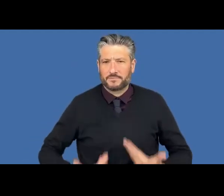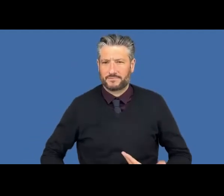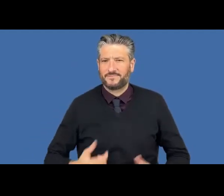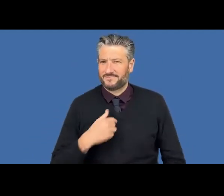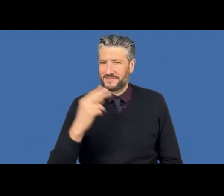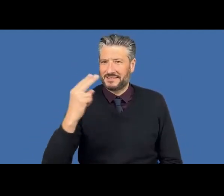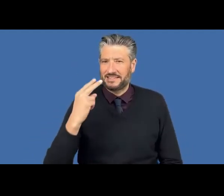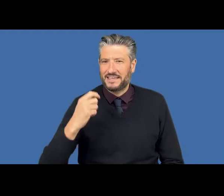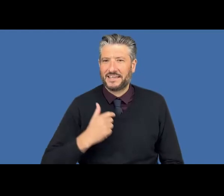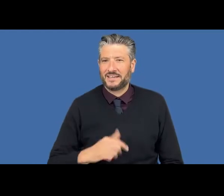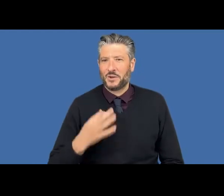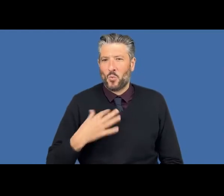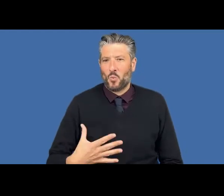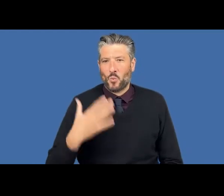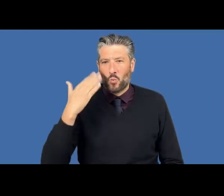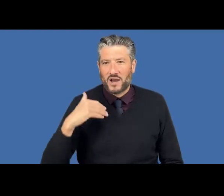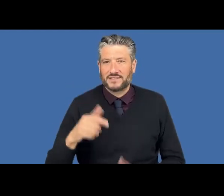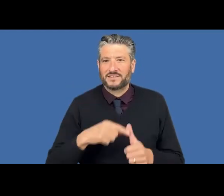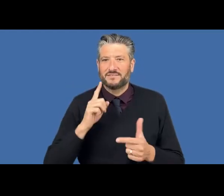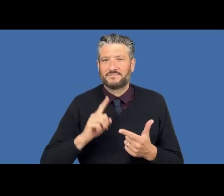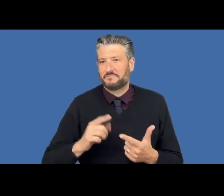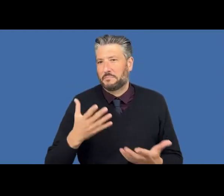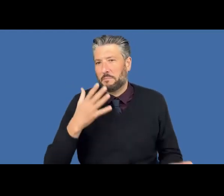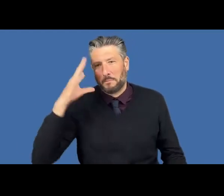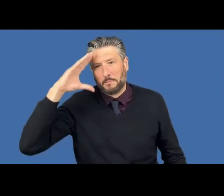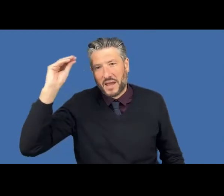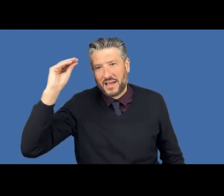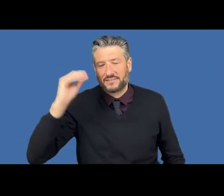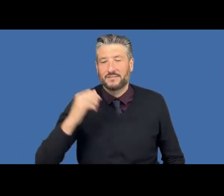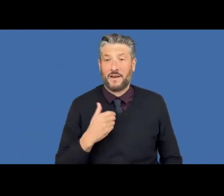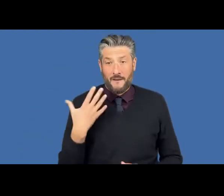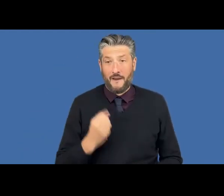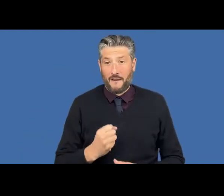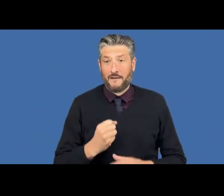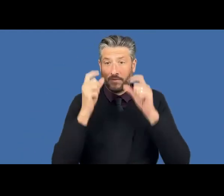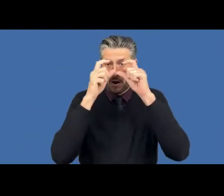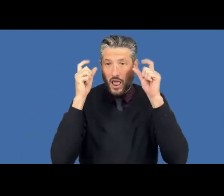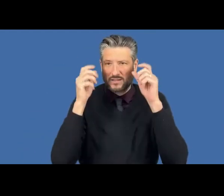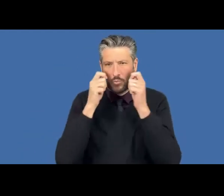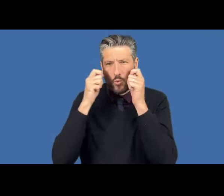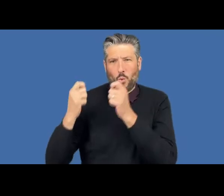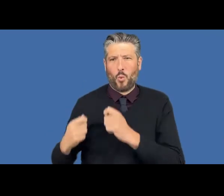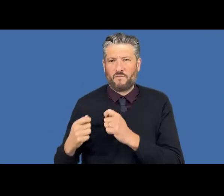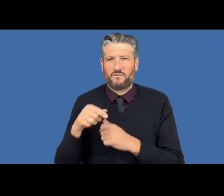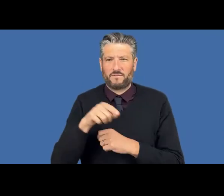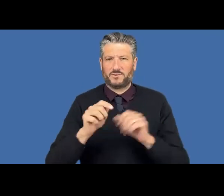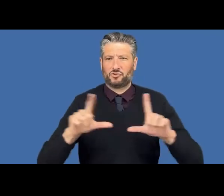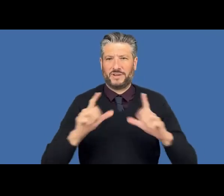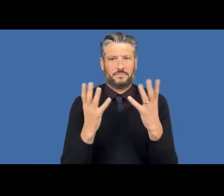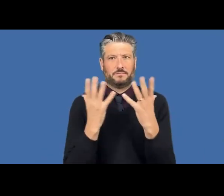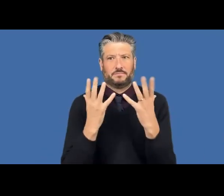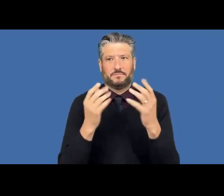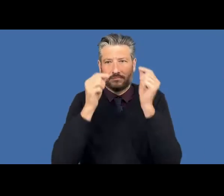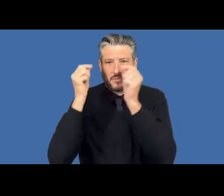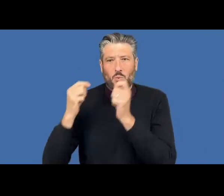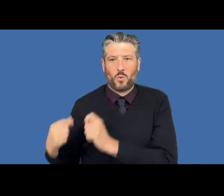at the camera because I've taken my glasses off because the reflection is too much. I'm wearing a dark grey jacket and a blue